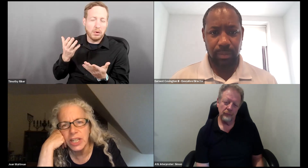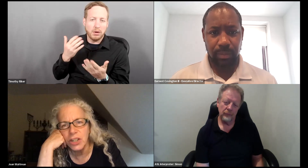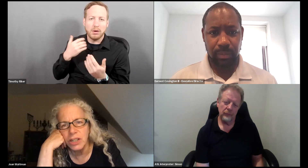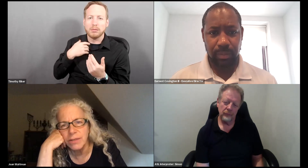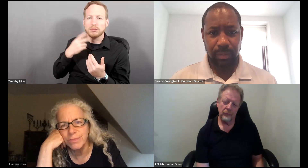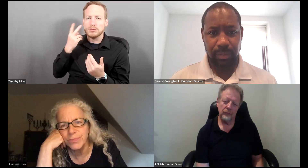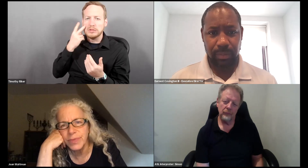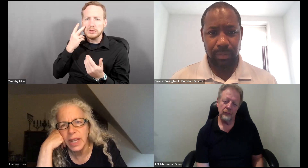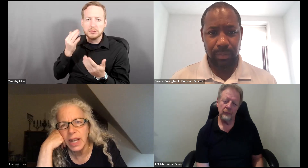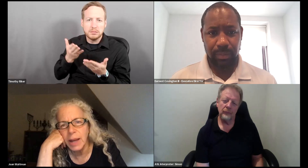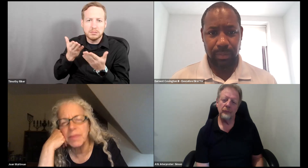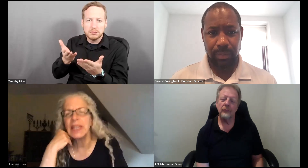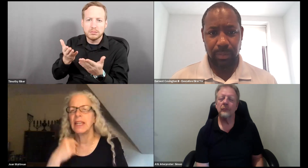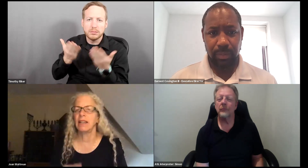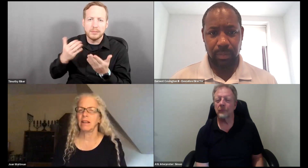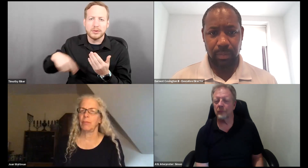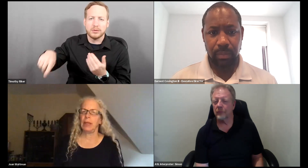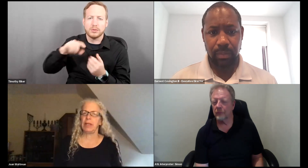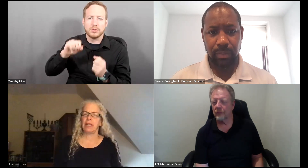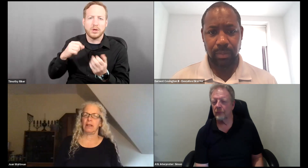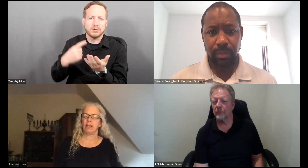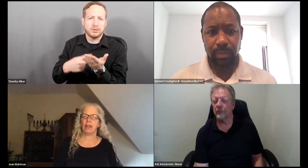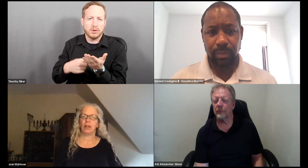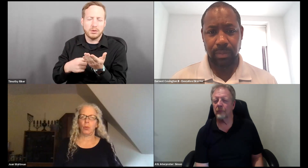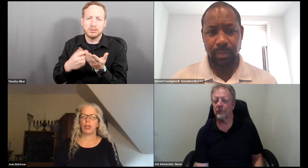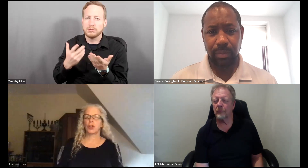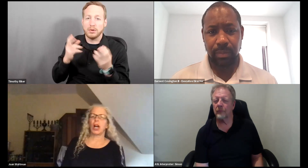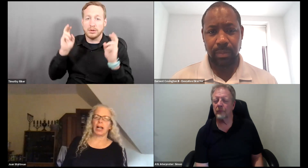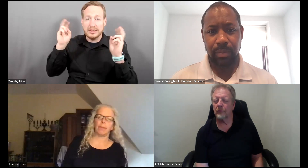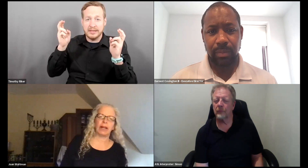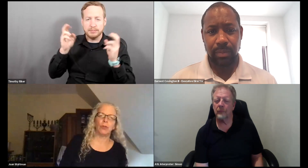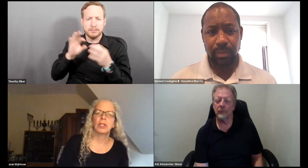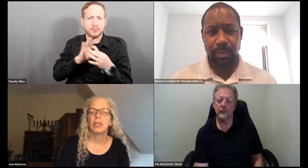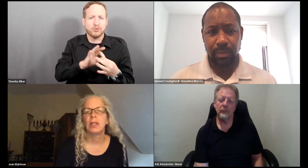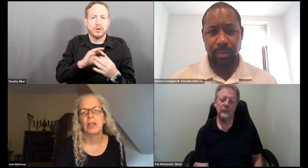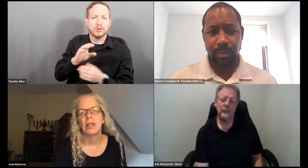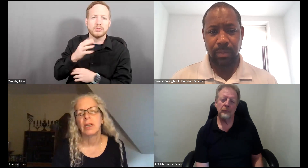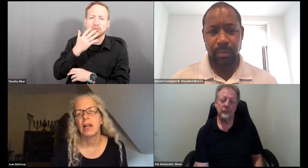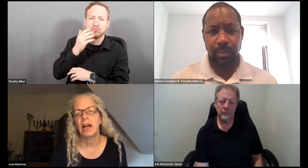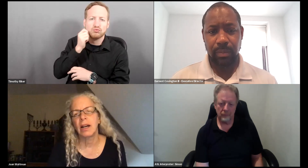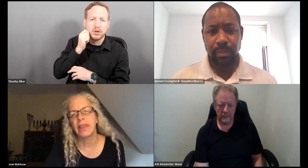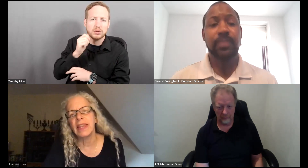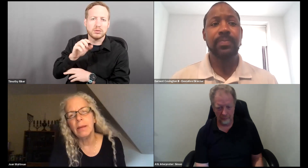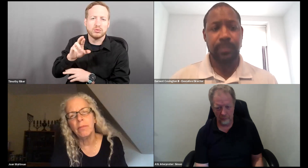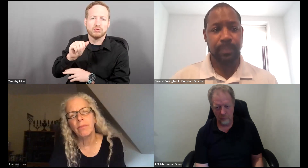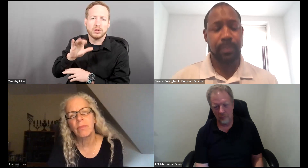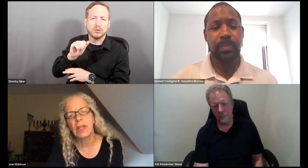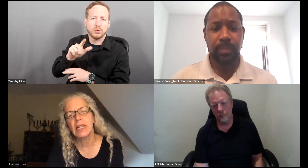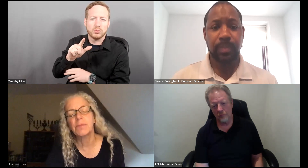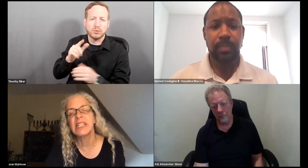This year, I'm thinking maybe we could talk about a